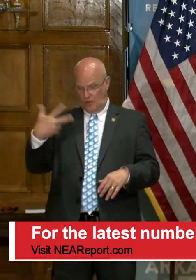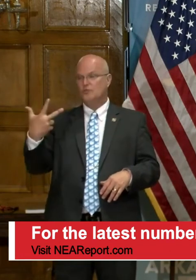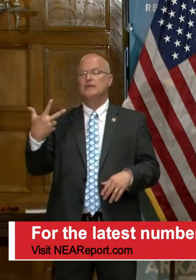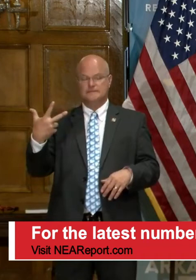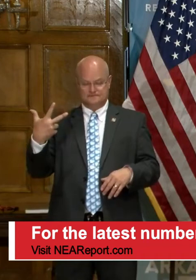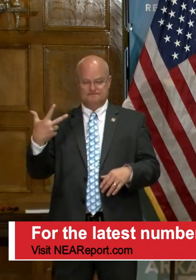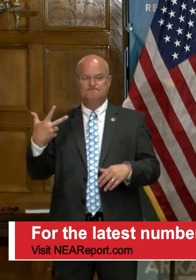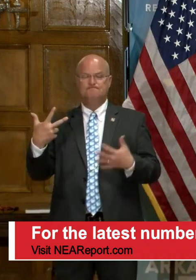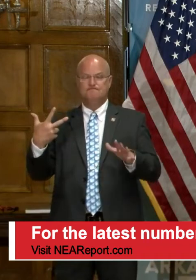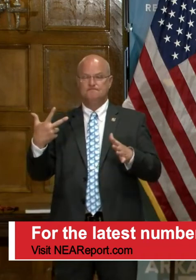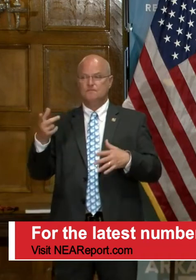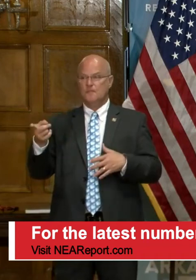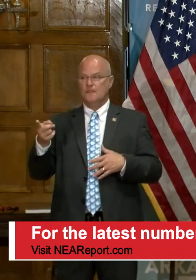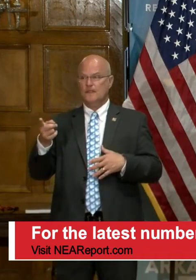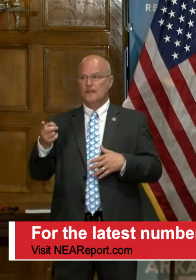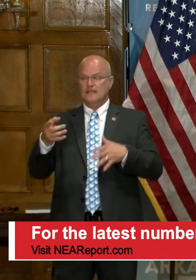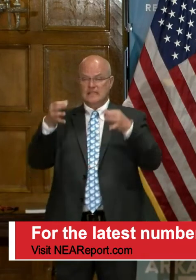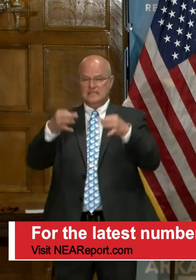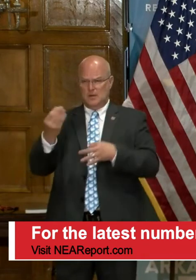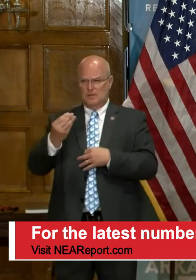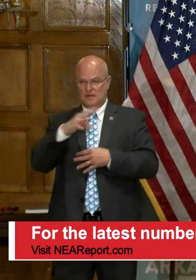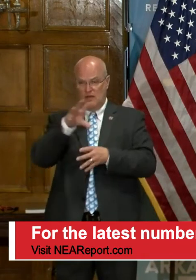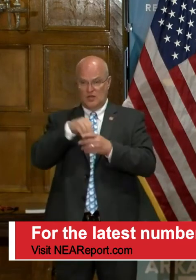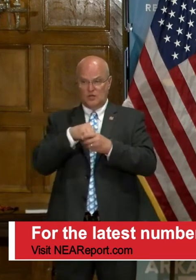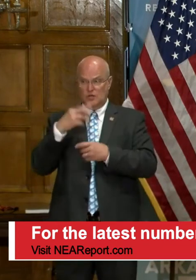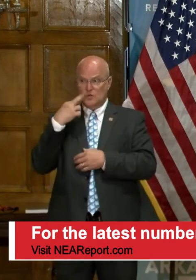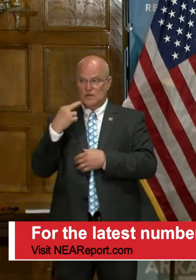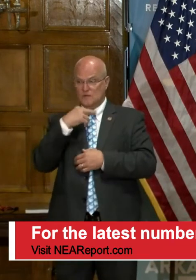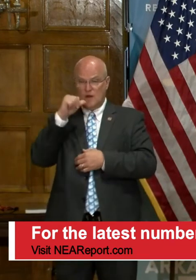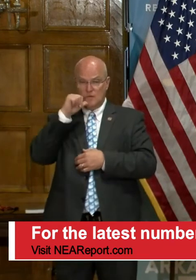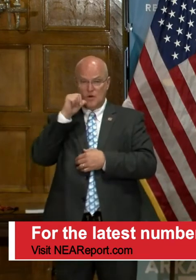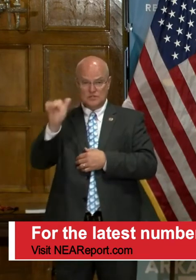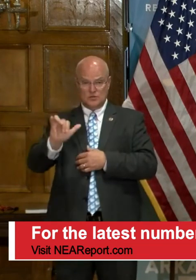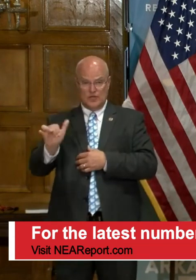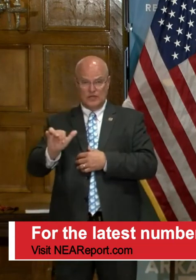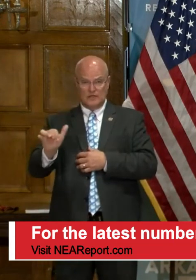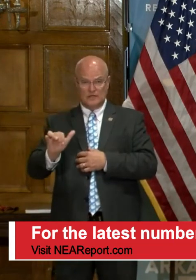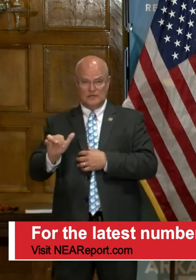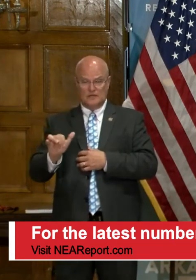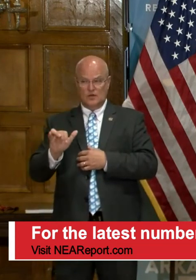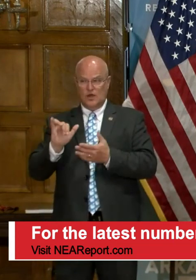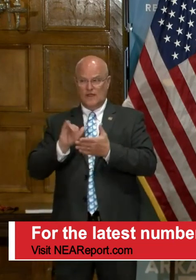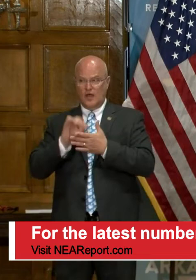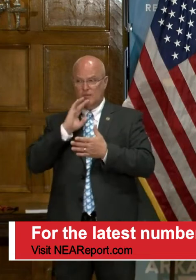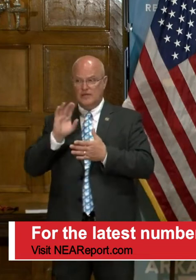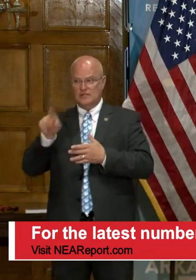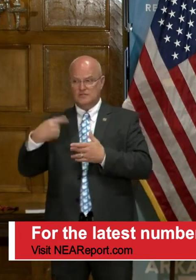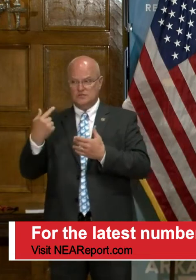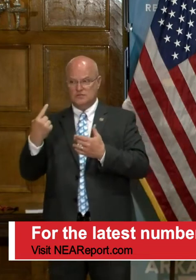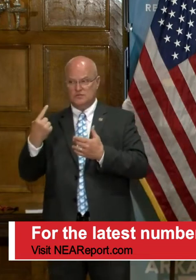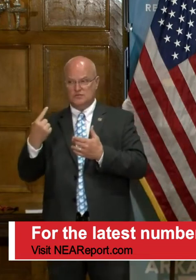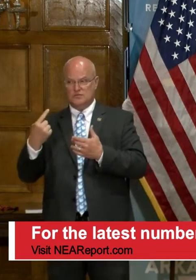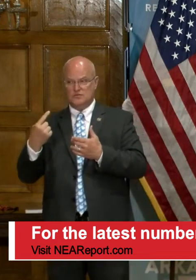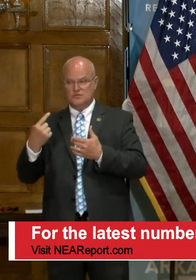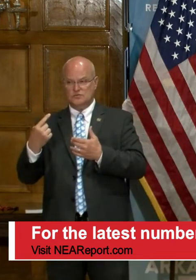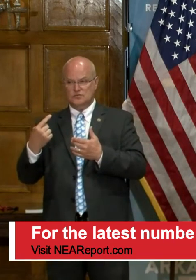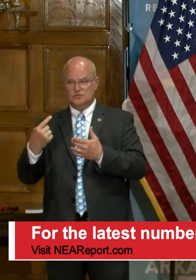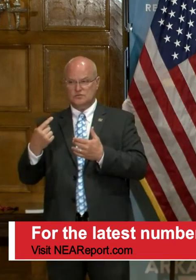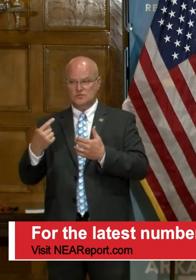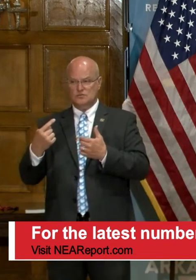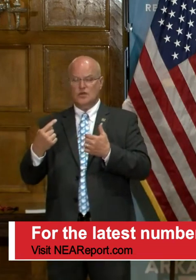All three. And then the decision Monday, will that include restaurant bars as well? Or is that just sort of